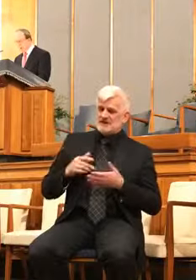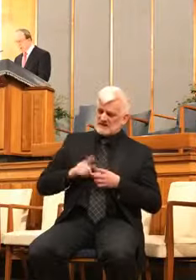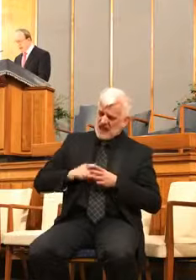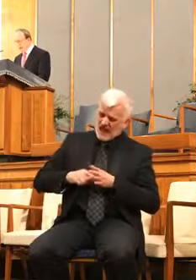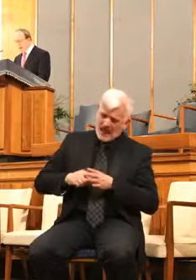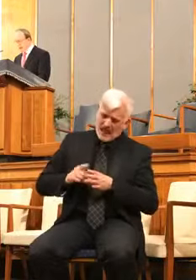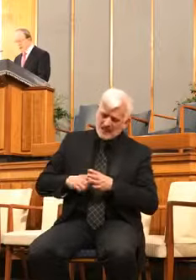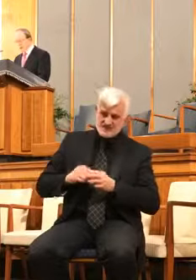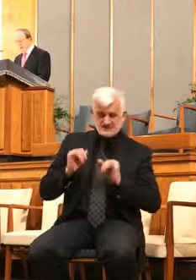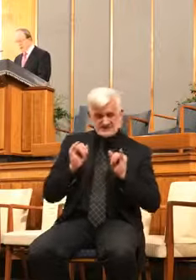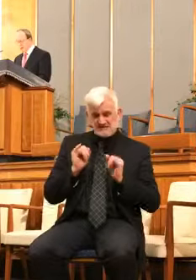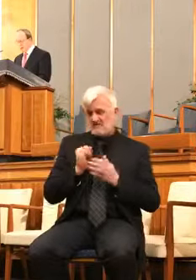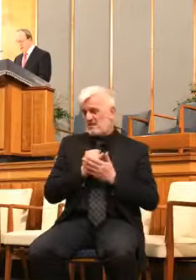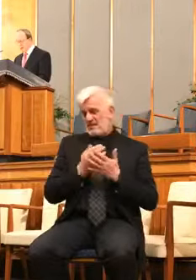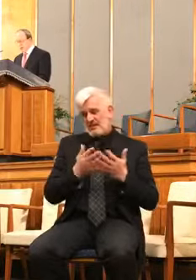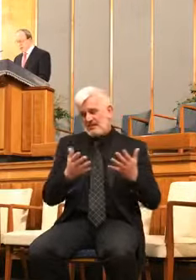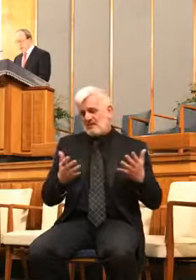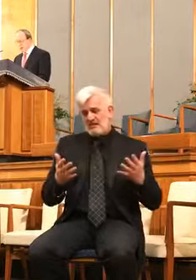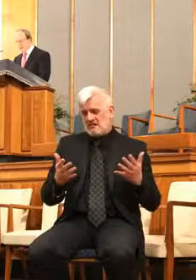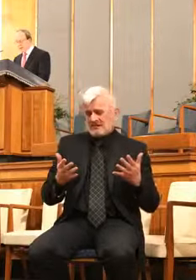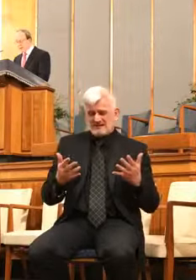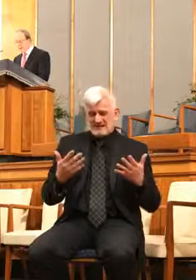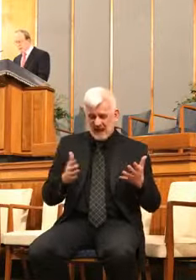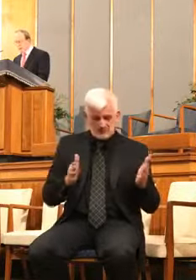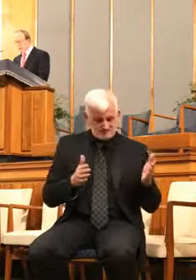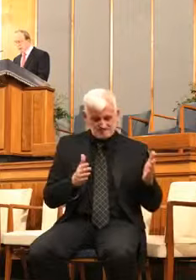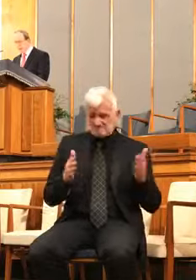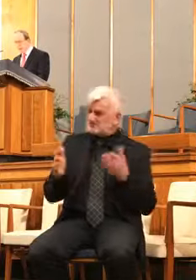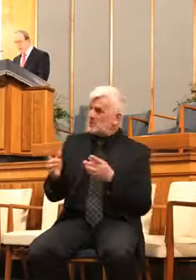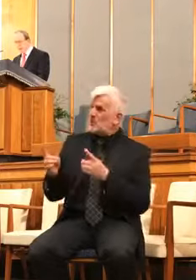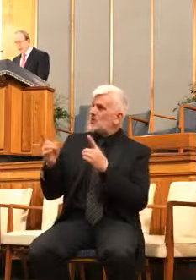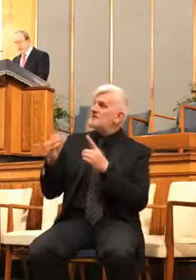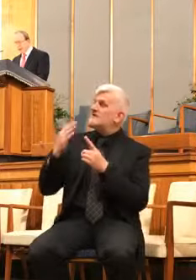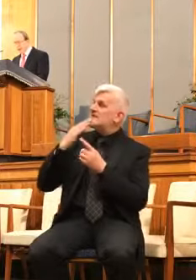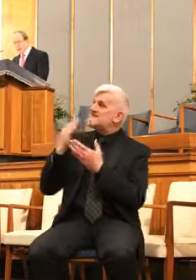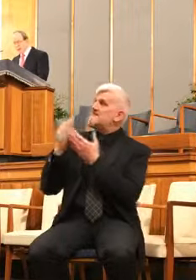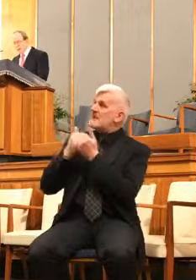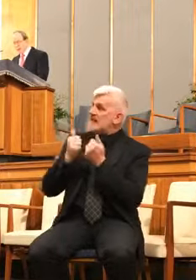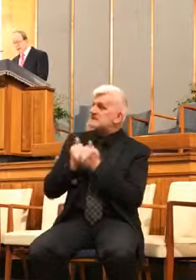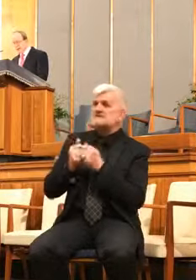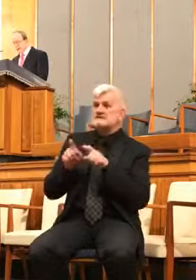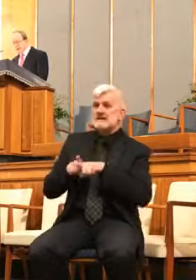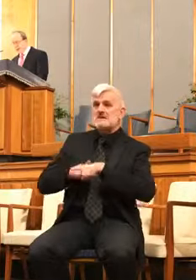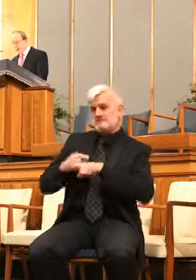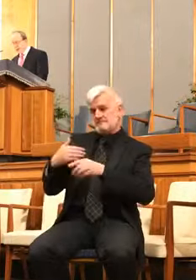have seen evil. Let thy work appear unto